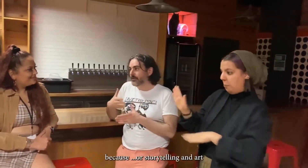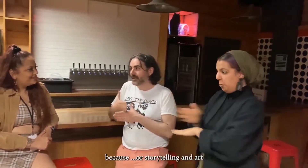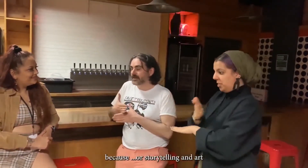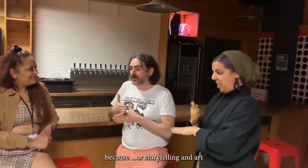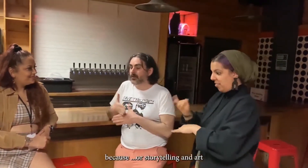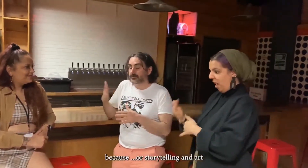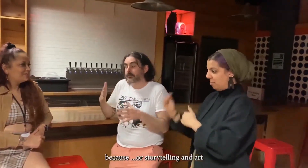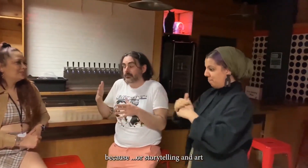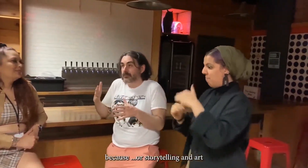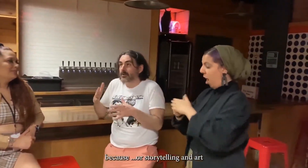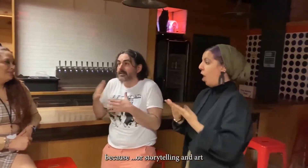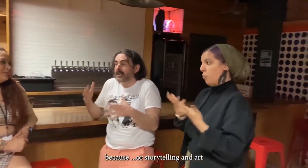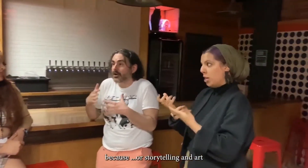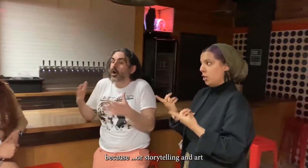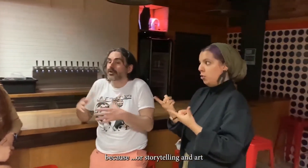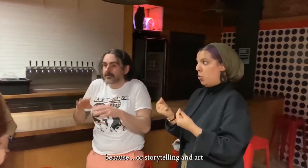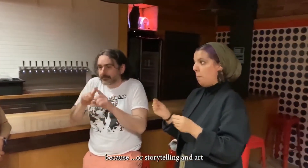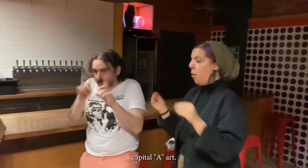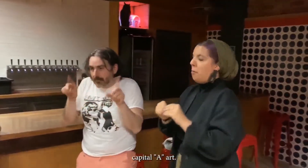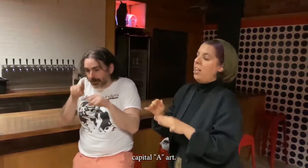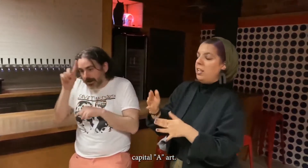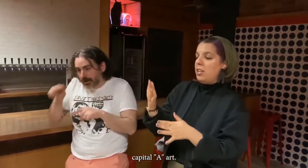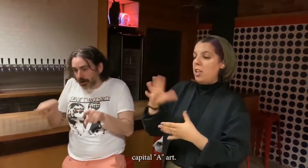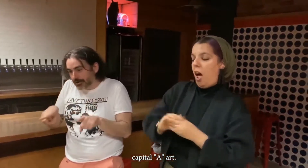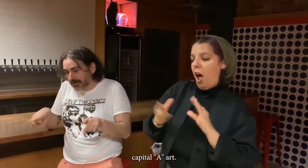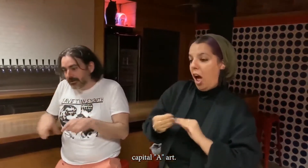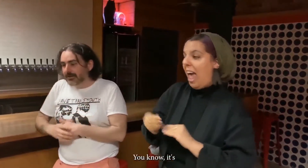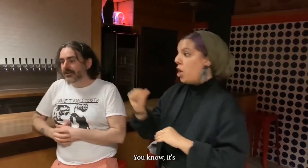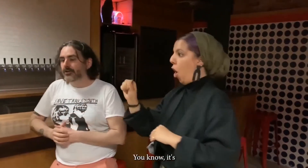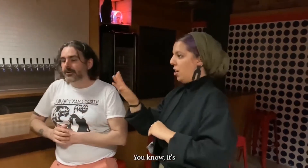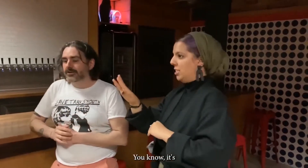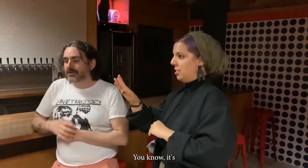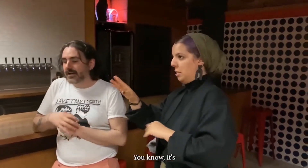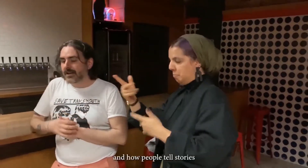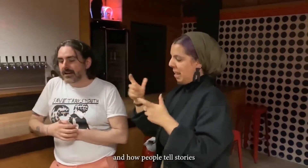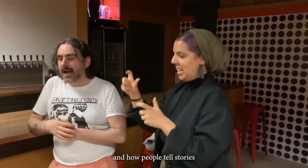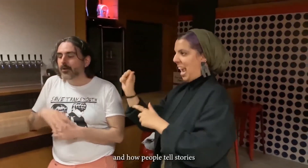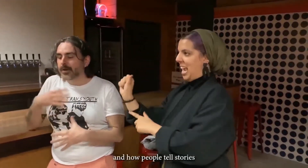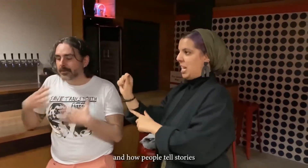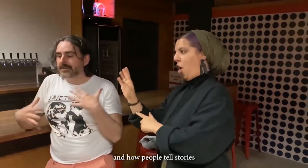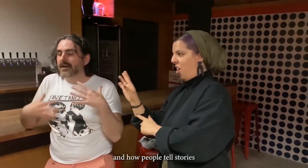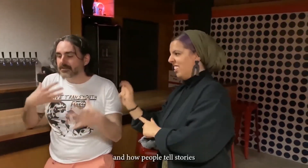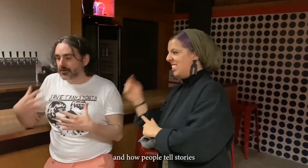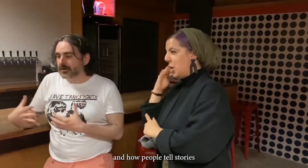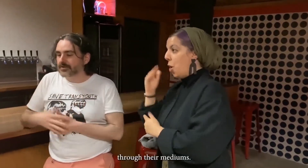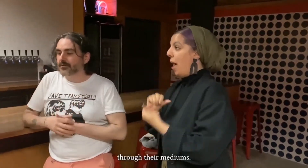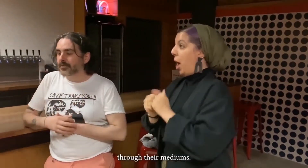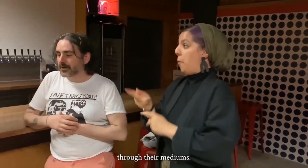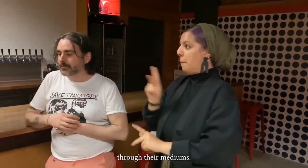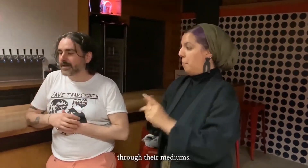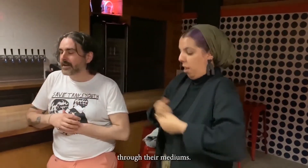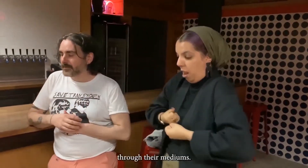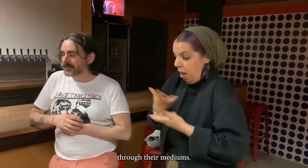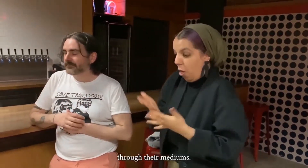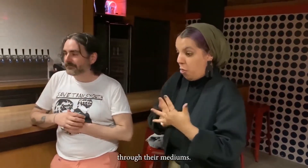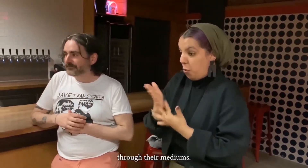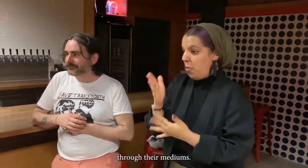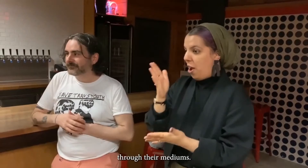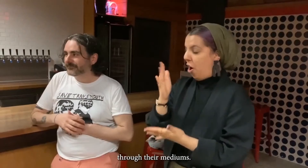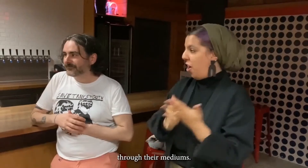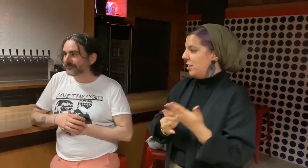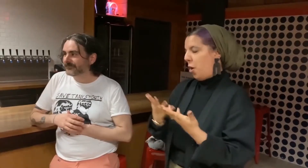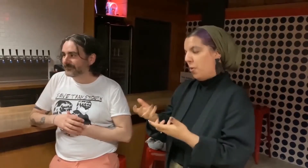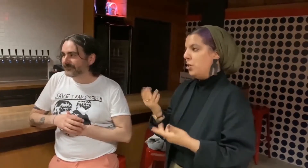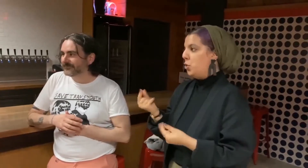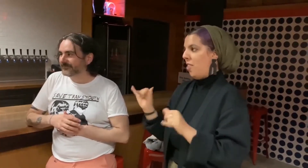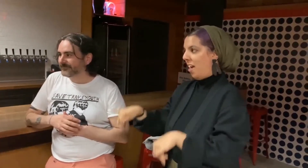though, because or storytelling and art, capital A art, you know, which and how people tell stories through their mediums.